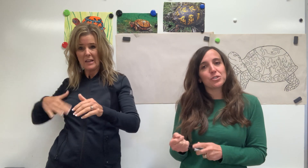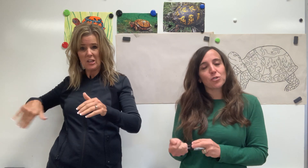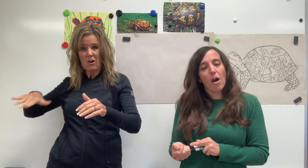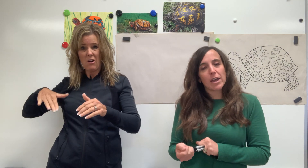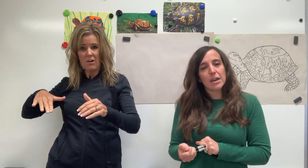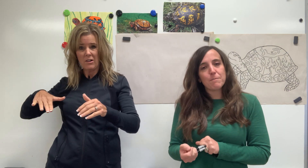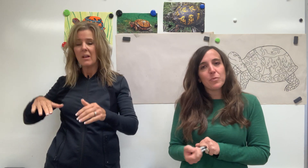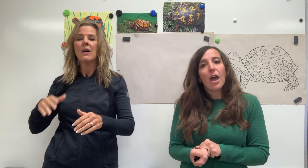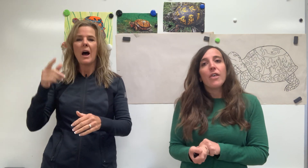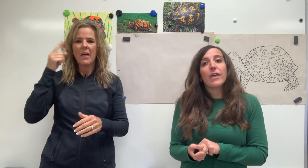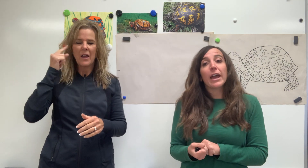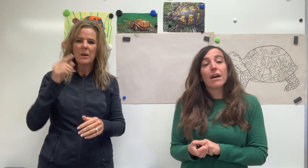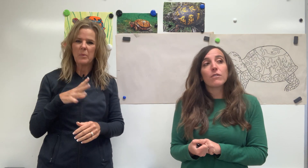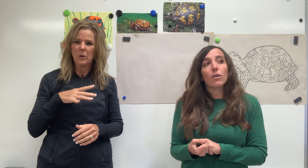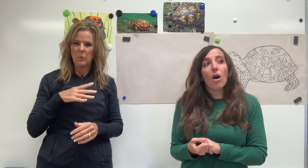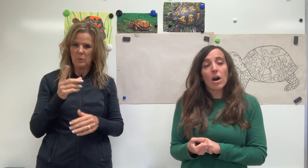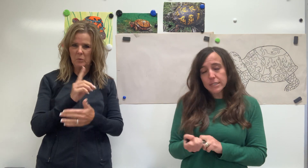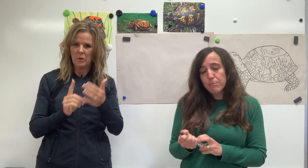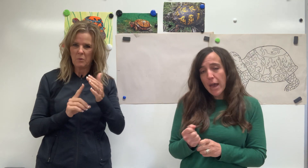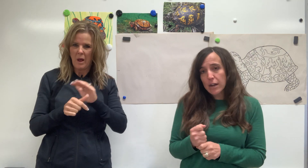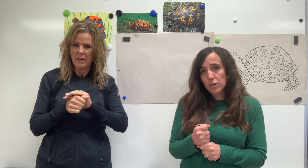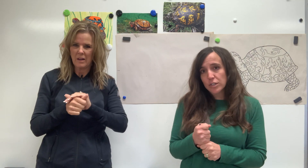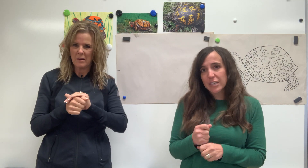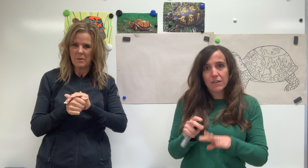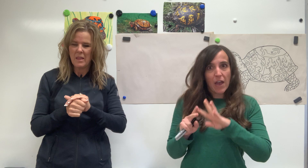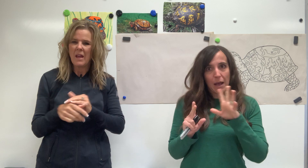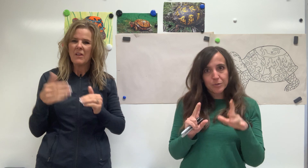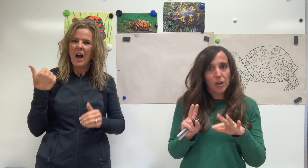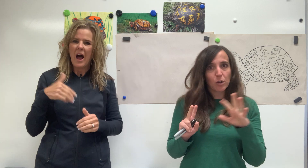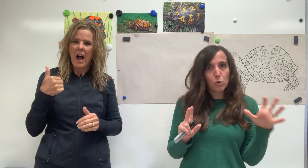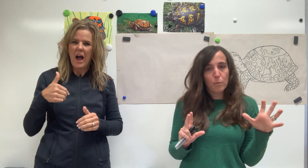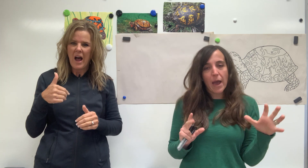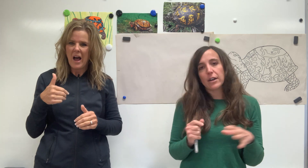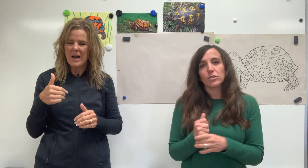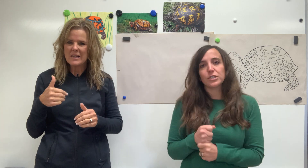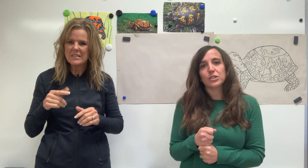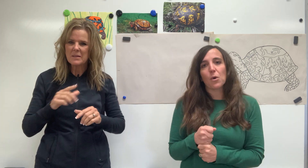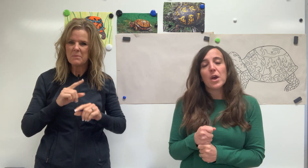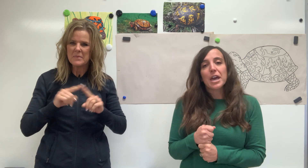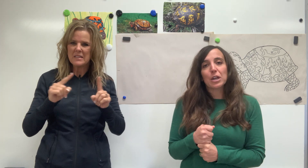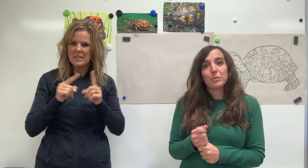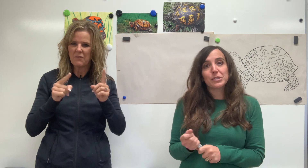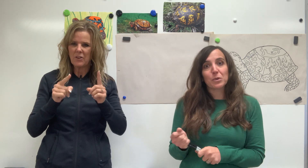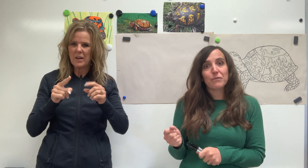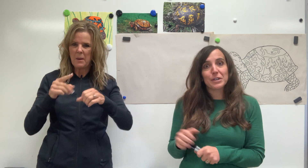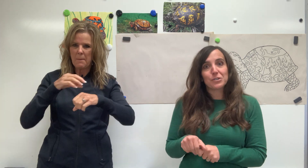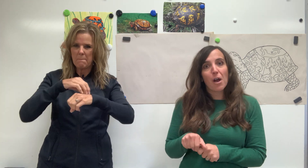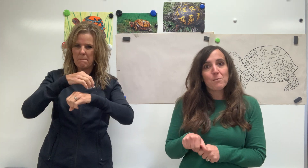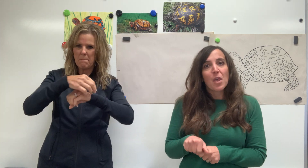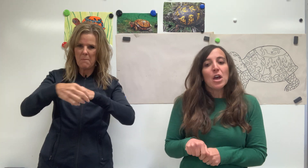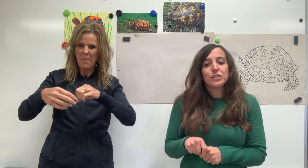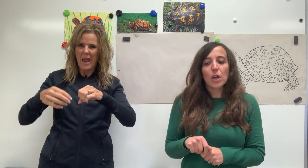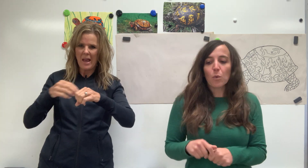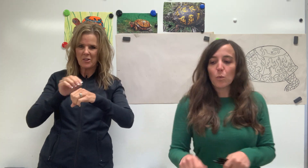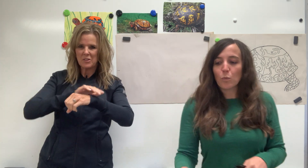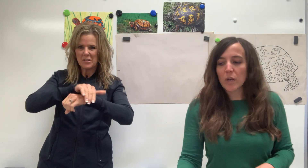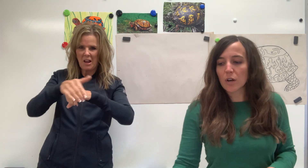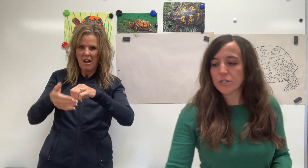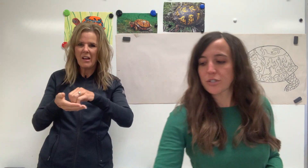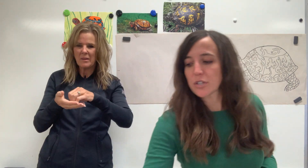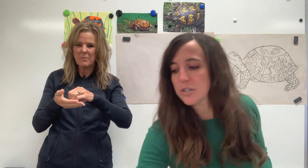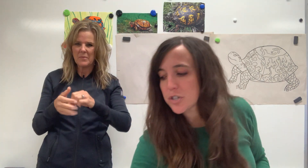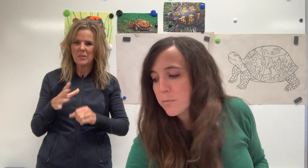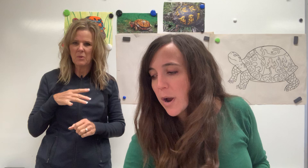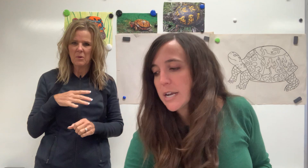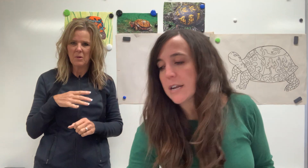it'd be cool to draw him. They have awesome patterns, kind of abstract, cool patterns. So it'll be sort of fun to draw. So we